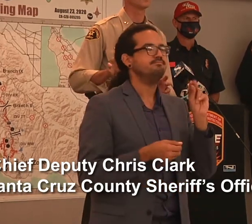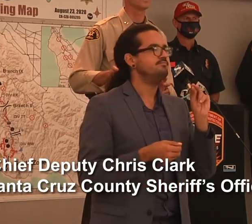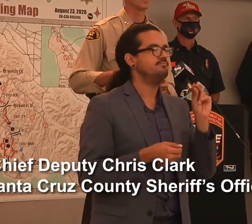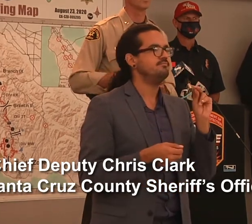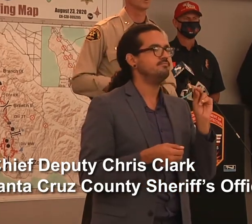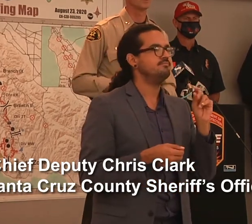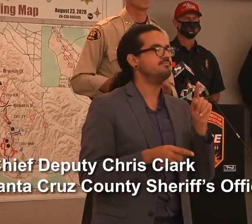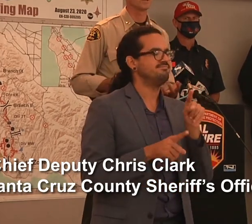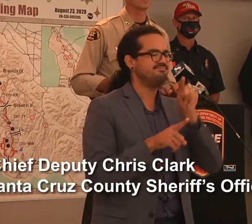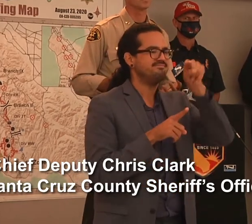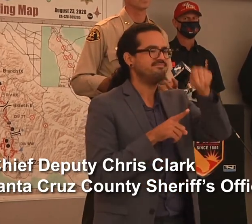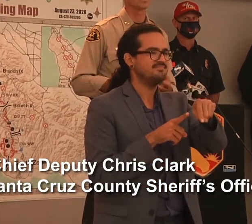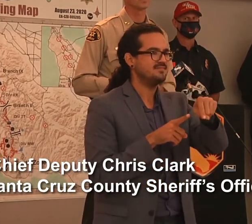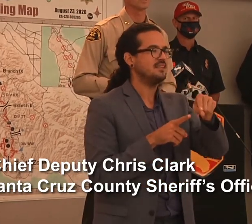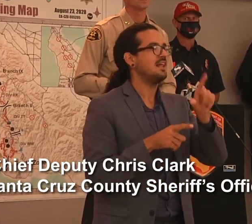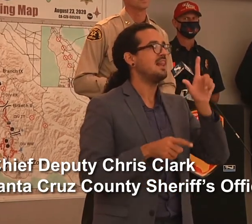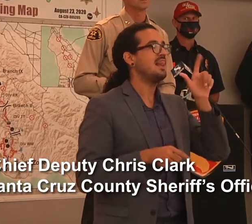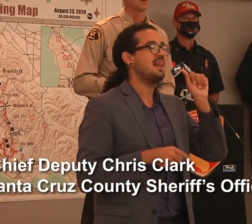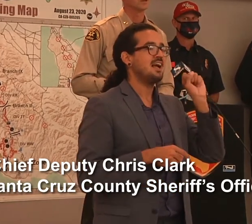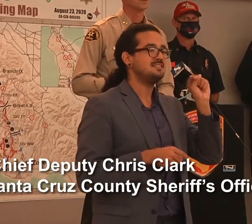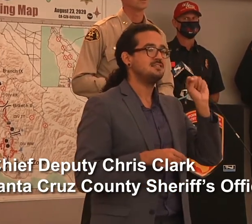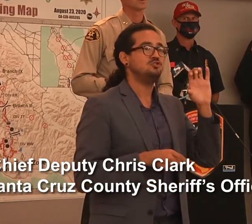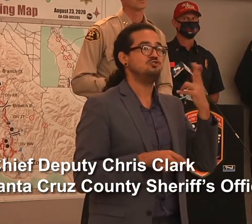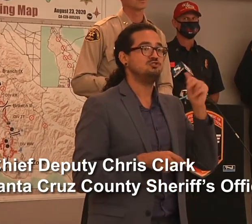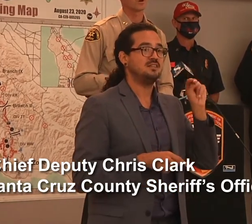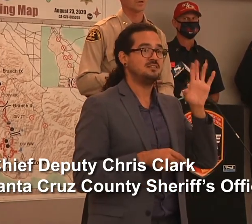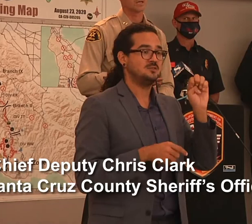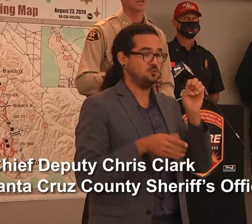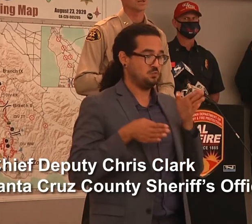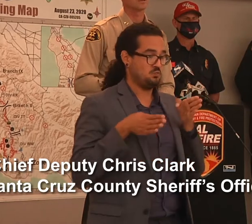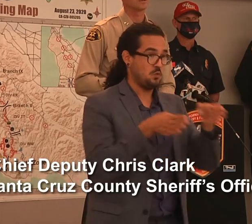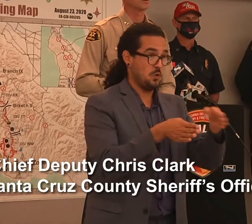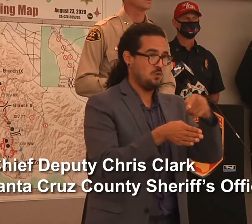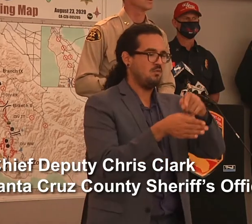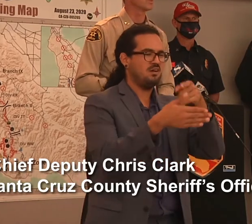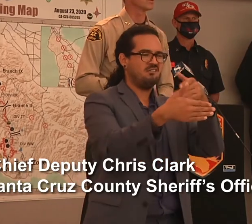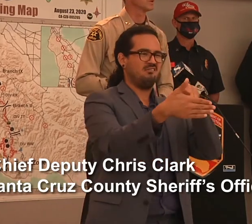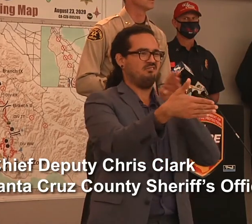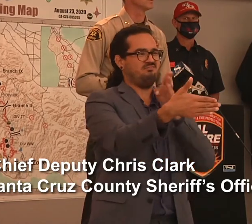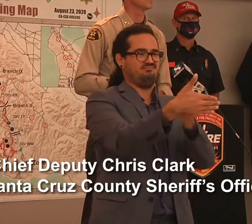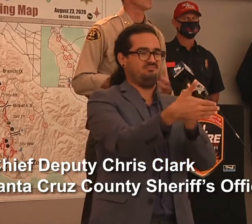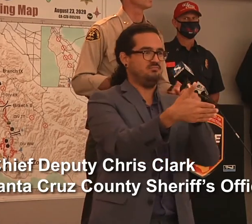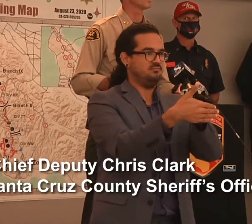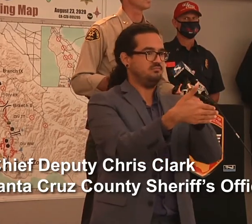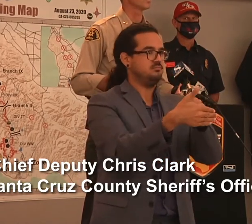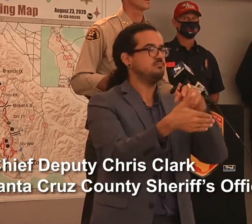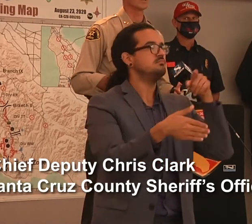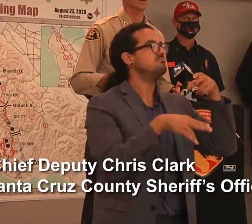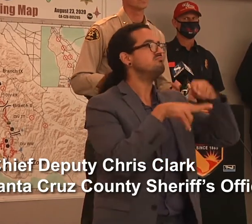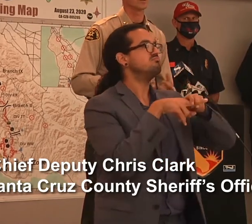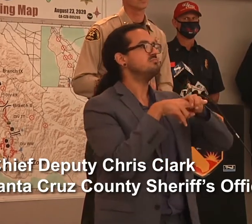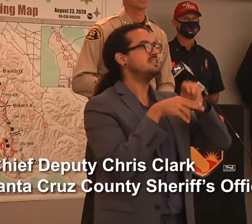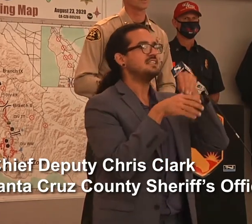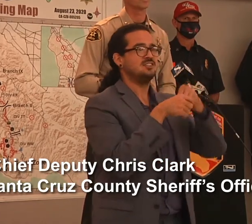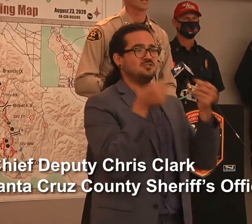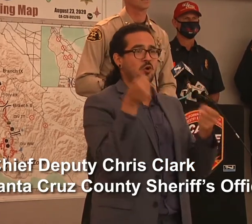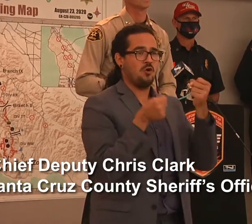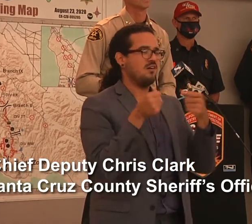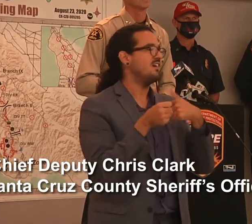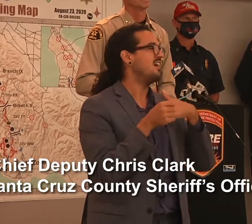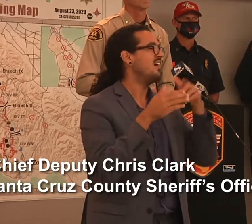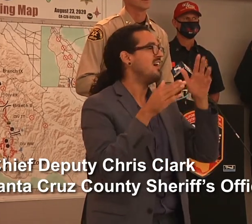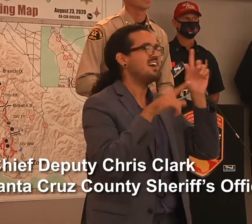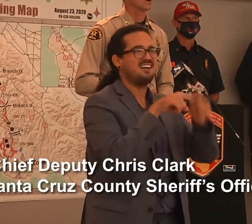some distance from what we think potentially is this person's car. And again, I'd like to tell you who the person is. We just haven't spoke to their family, and obviously out of respect for